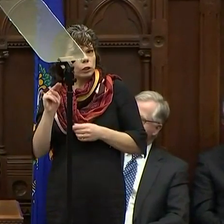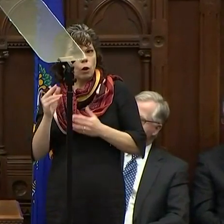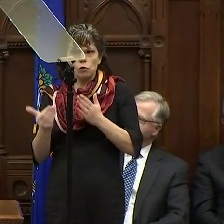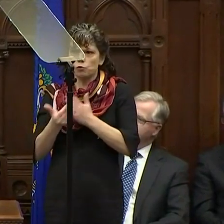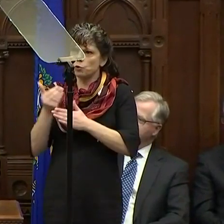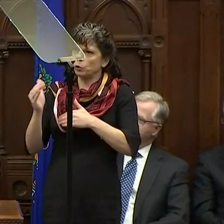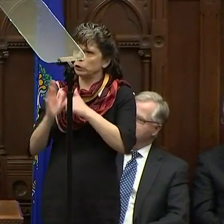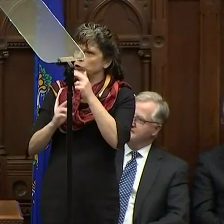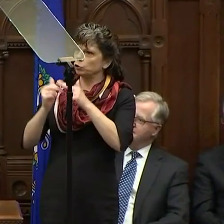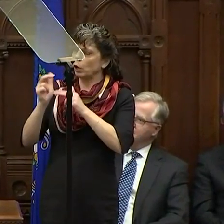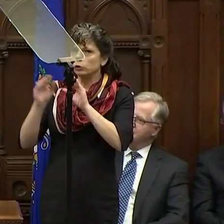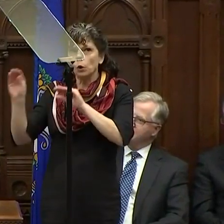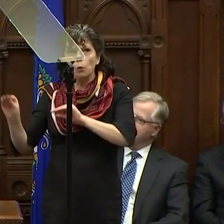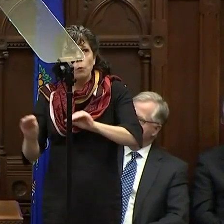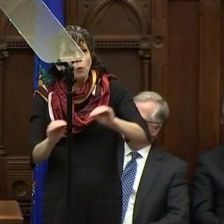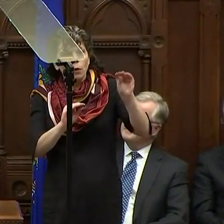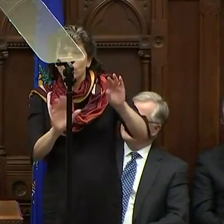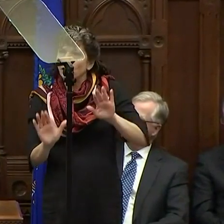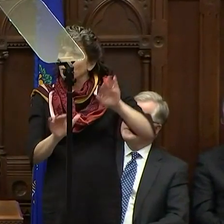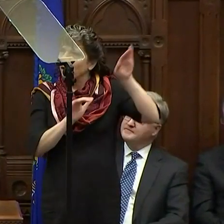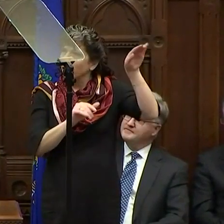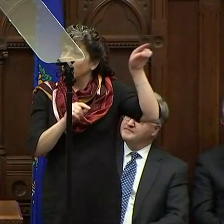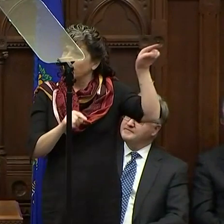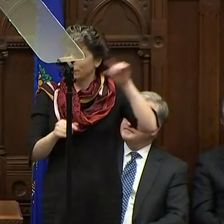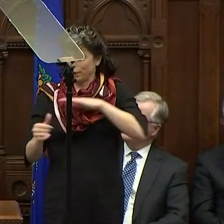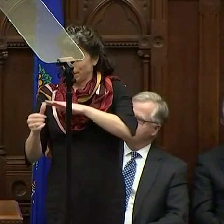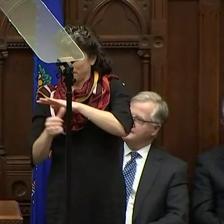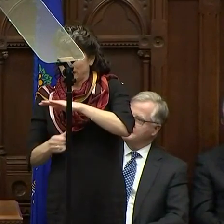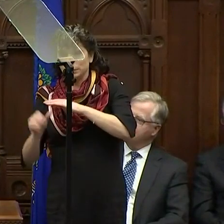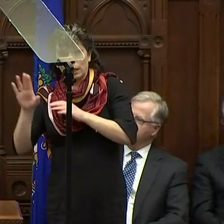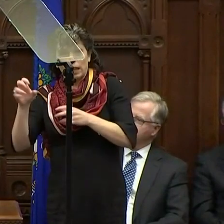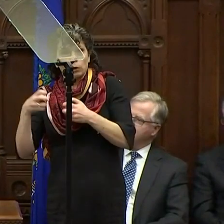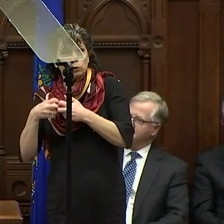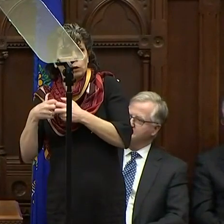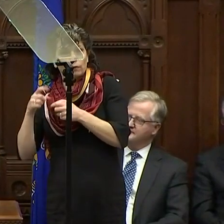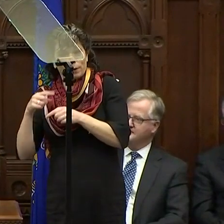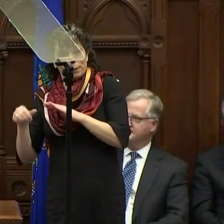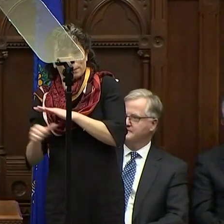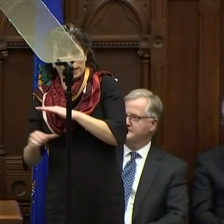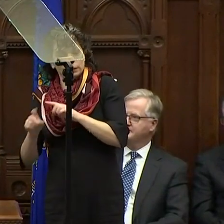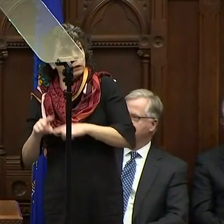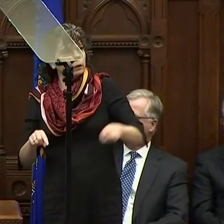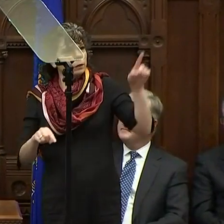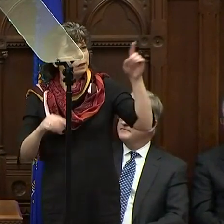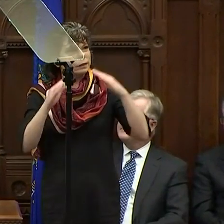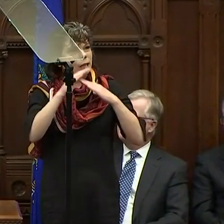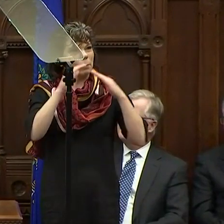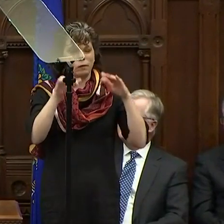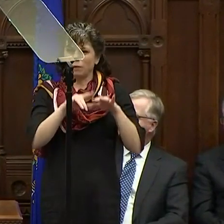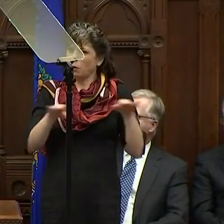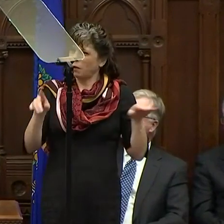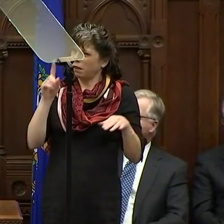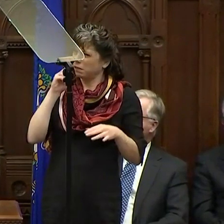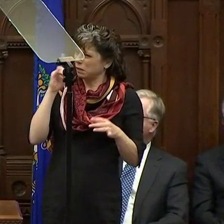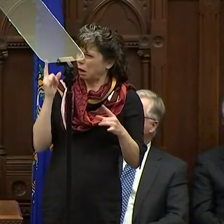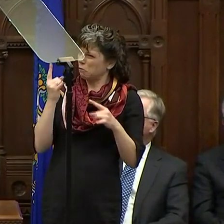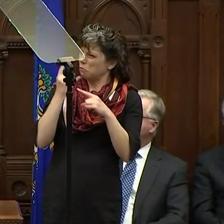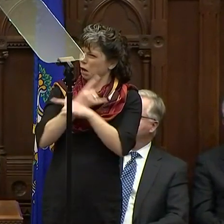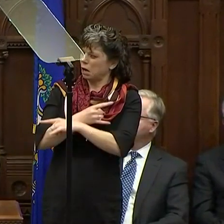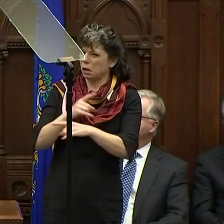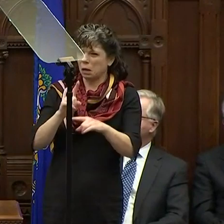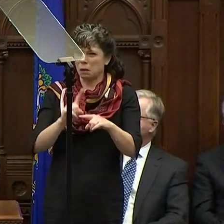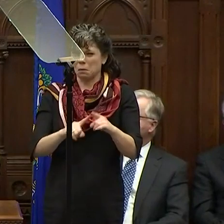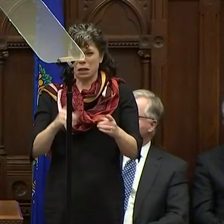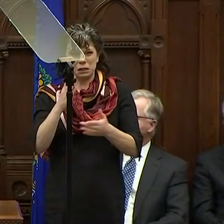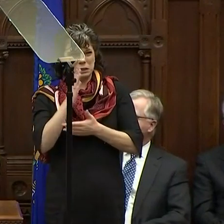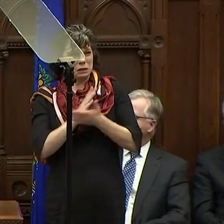up the hill, and they're moving their utilities from the basement to the top floor. I know, it seemed a little ironic to me, but if submariners are